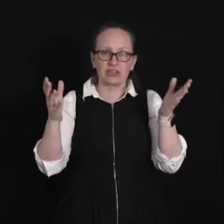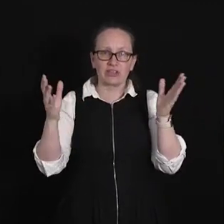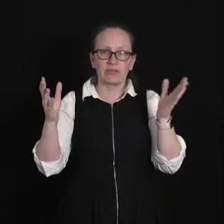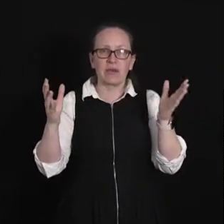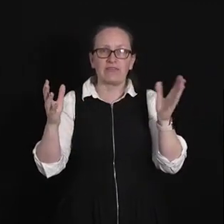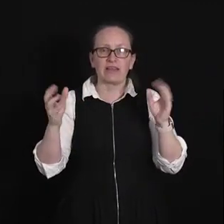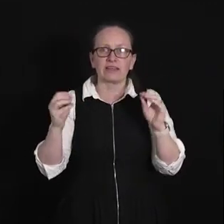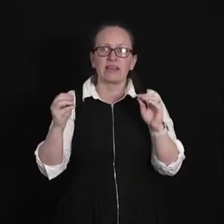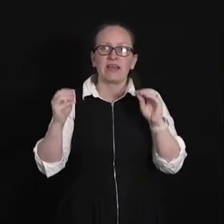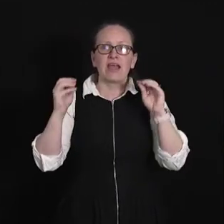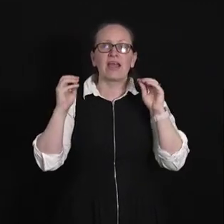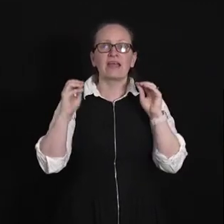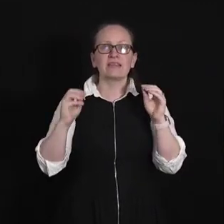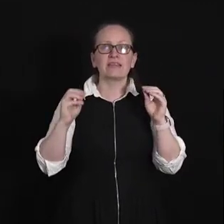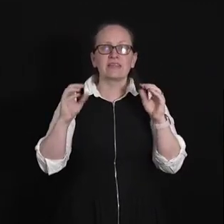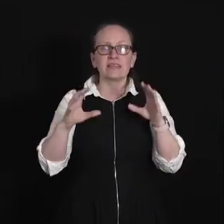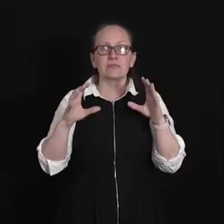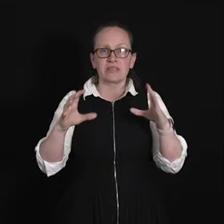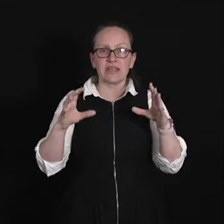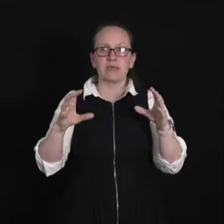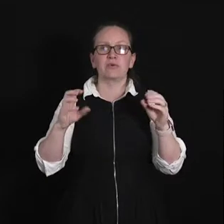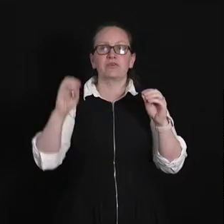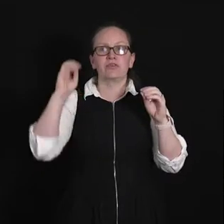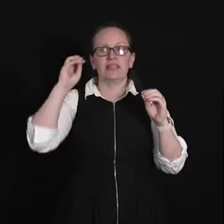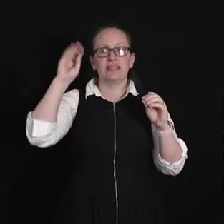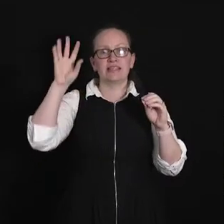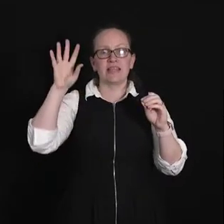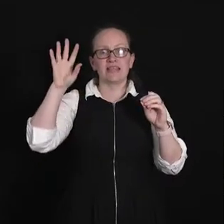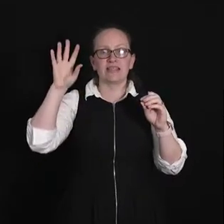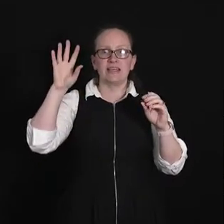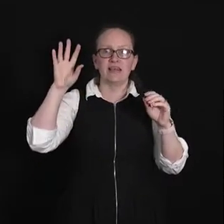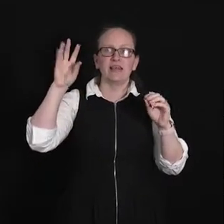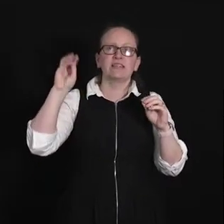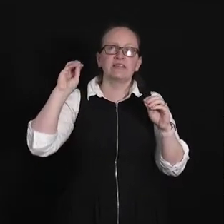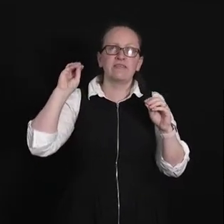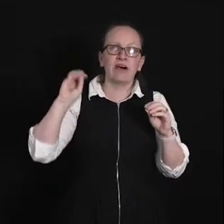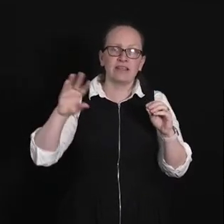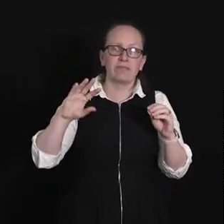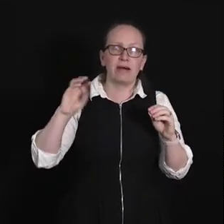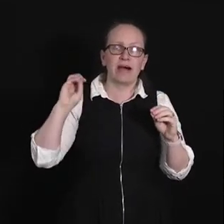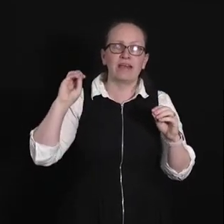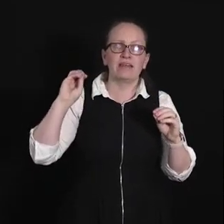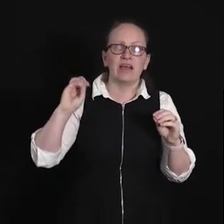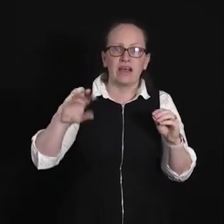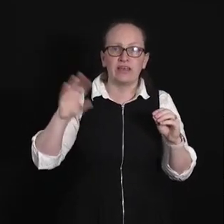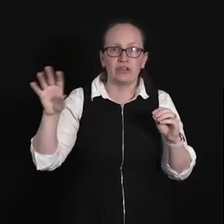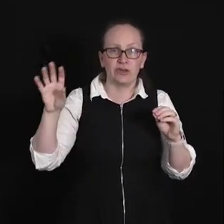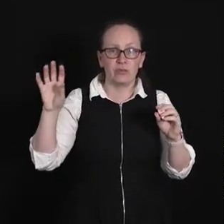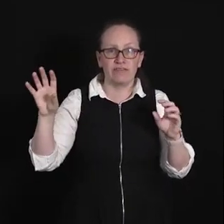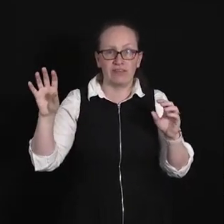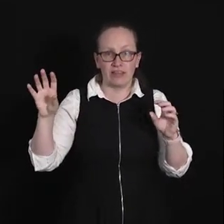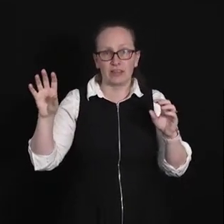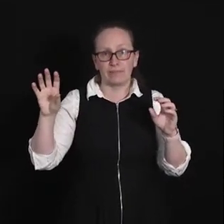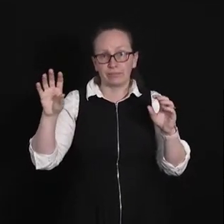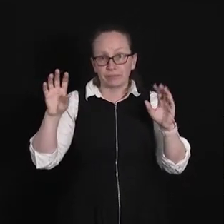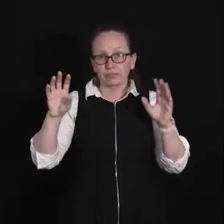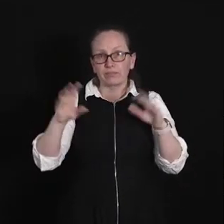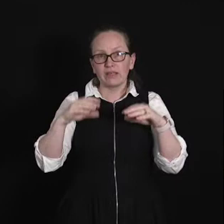of the wavelength. And this was equal to the intensity divided by a unit wavelength.